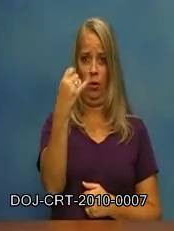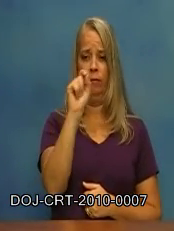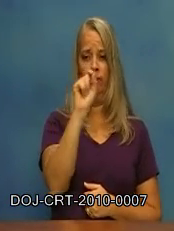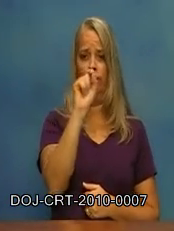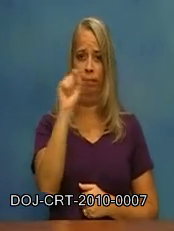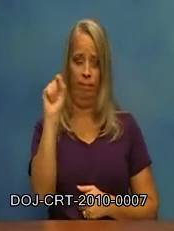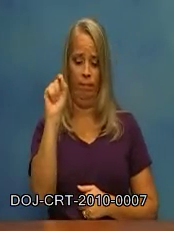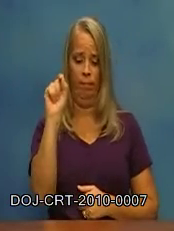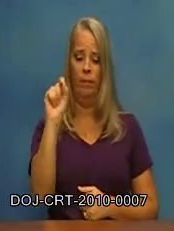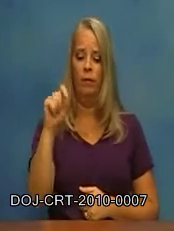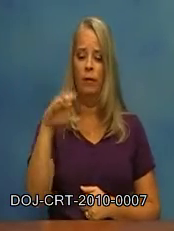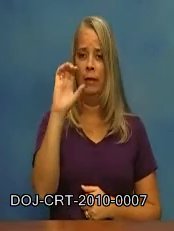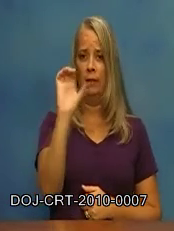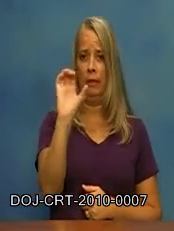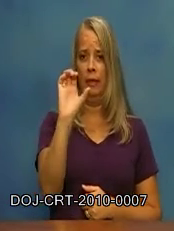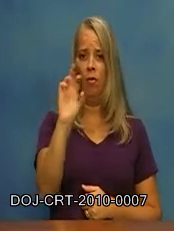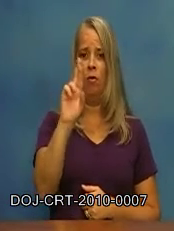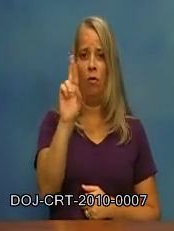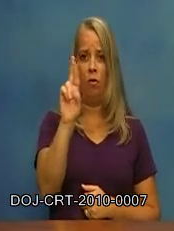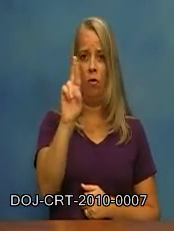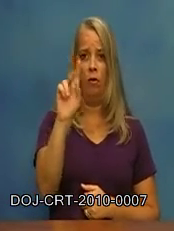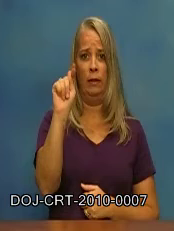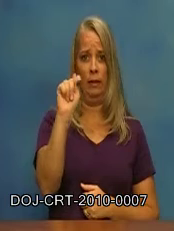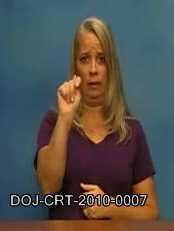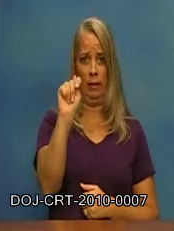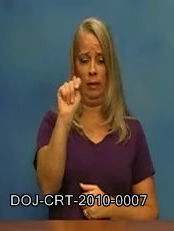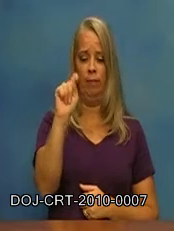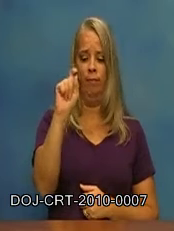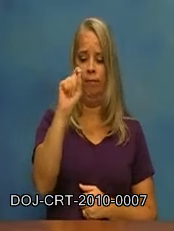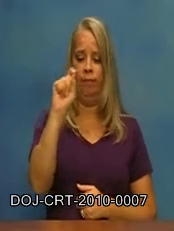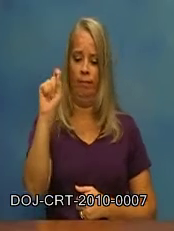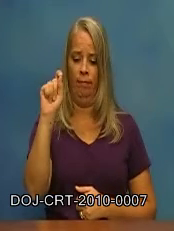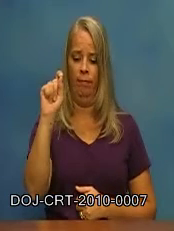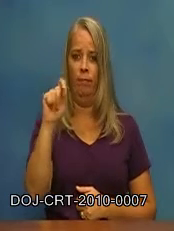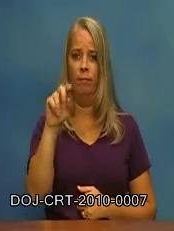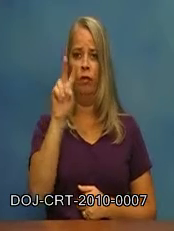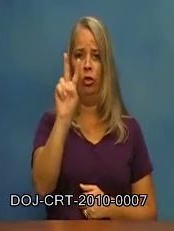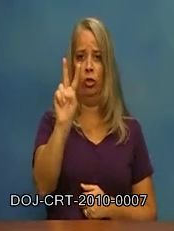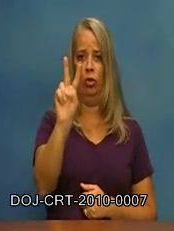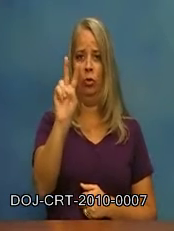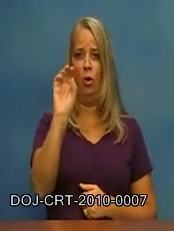DoJ-CRT-2010